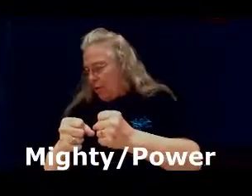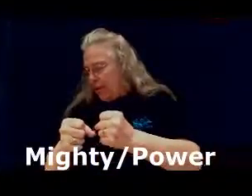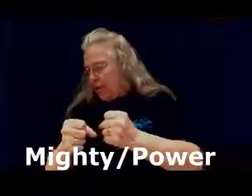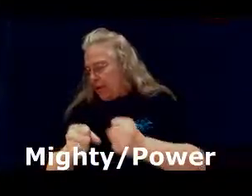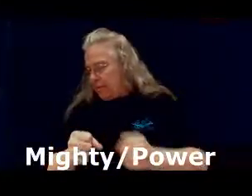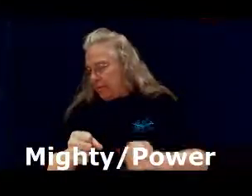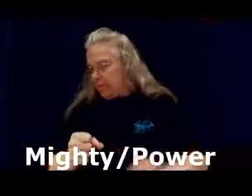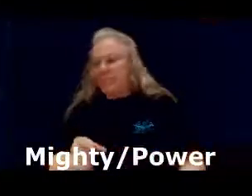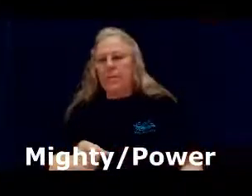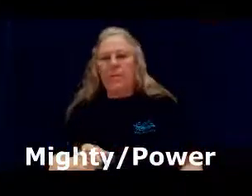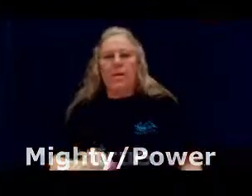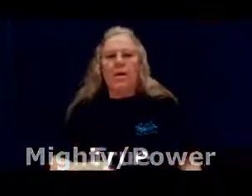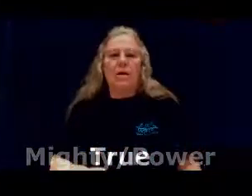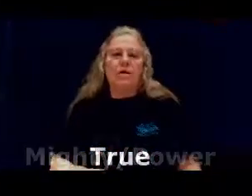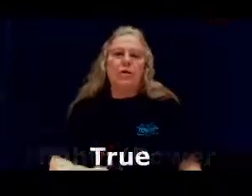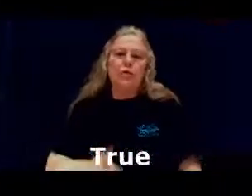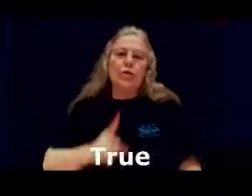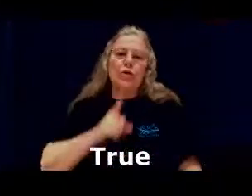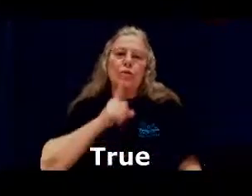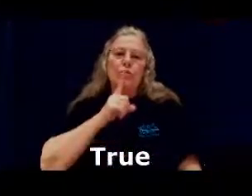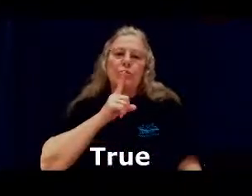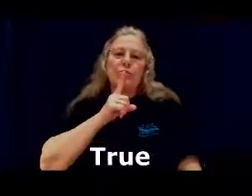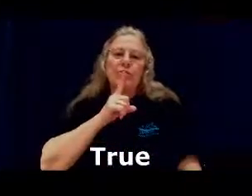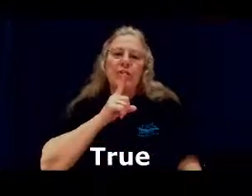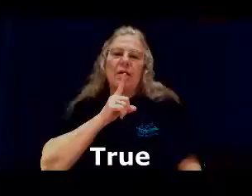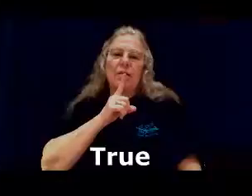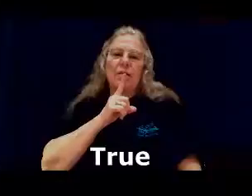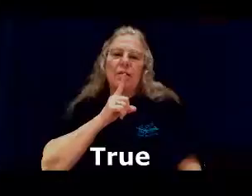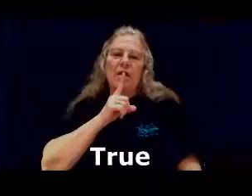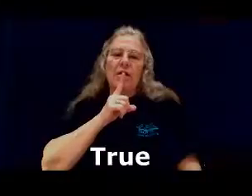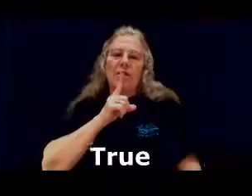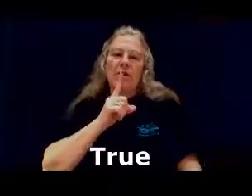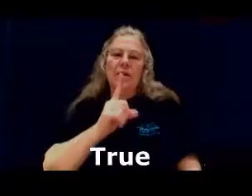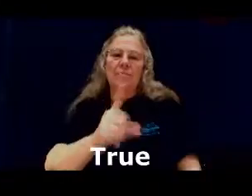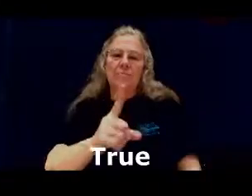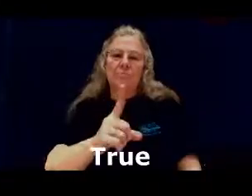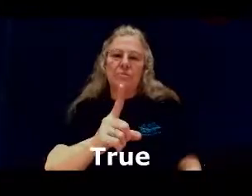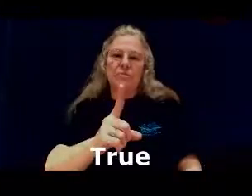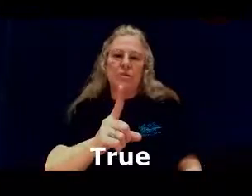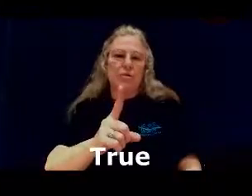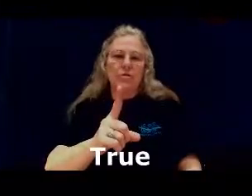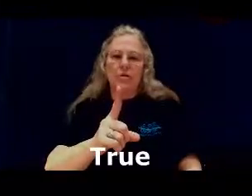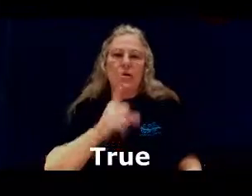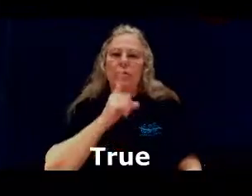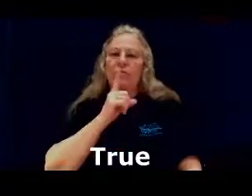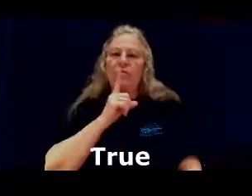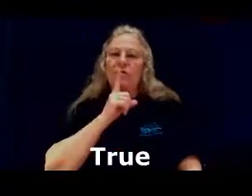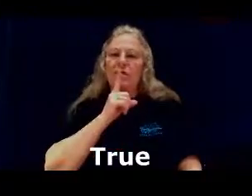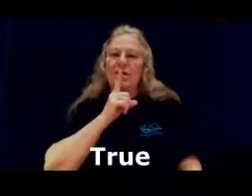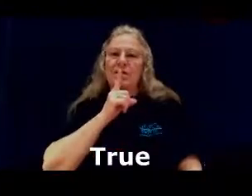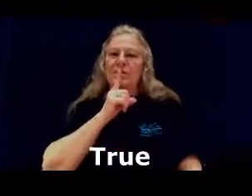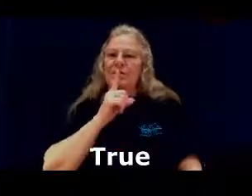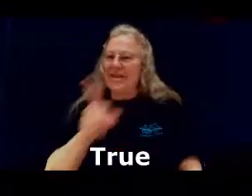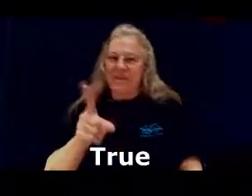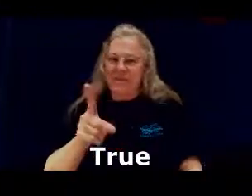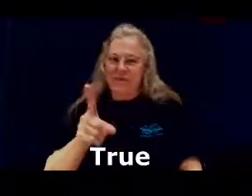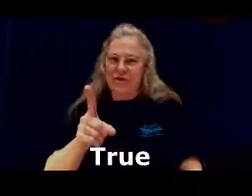mighty. True. Comes straight off the lips. You don't speak with a forked tongue. It comes straight